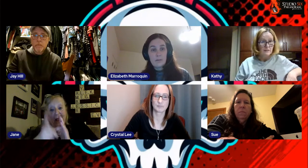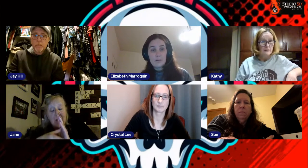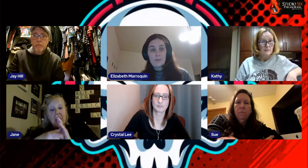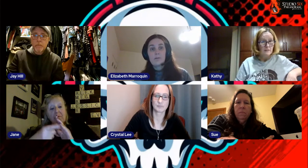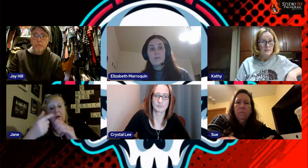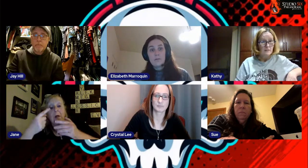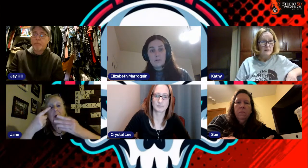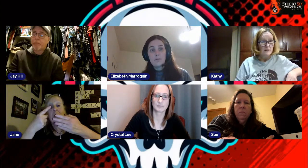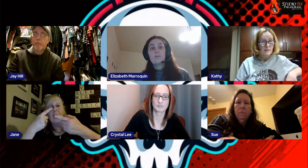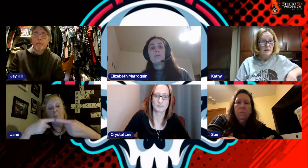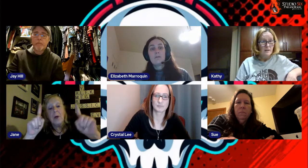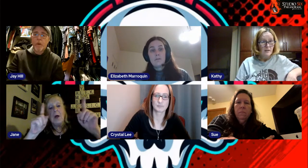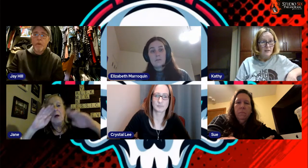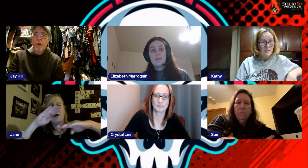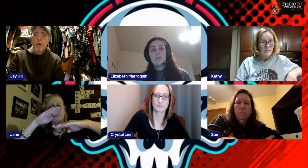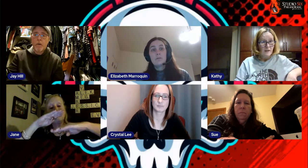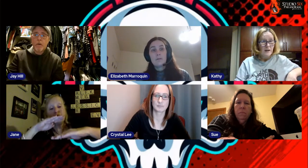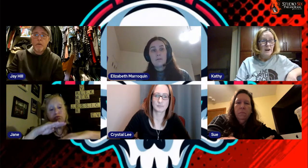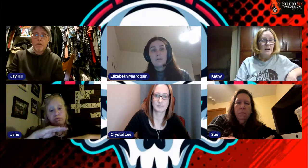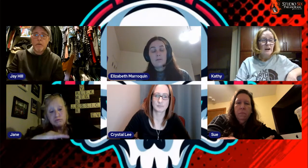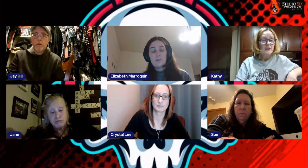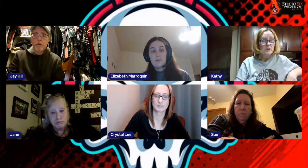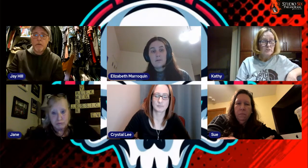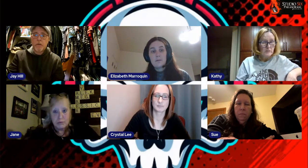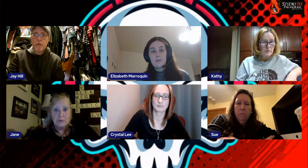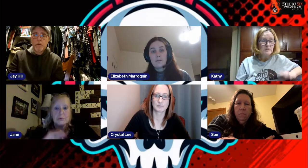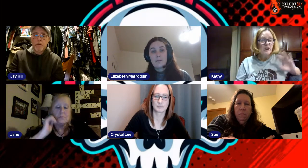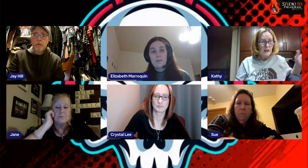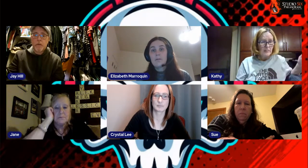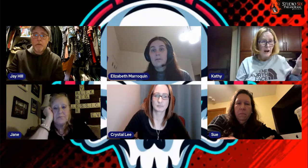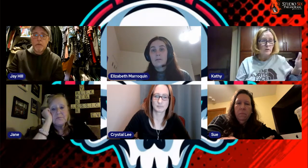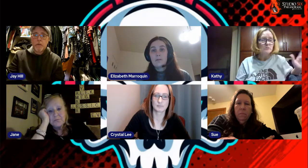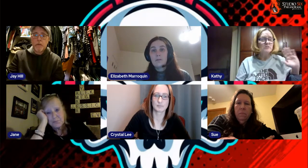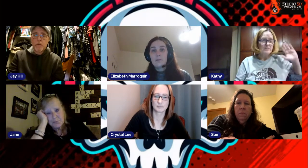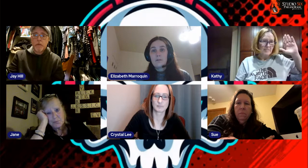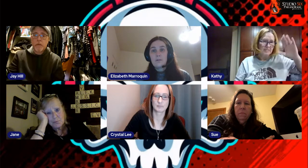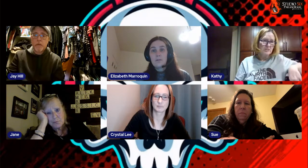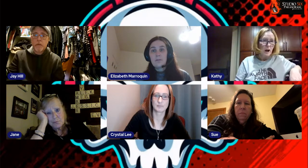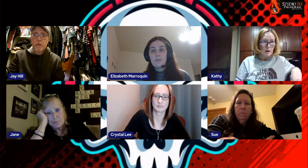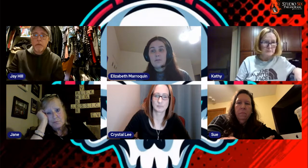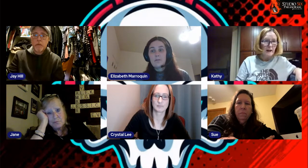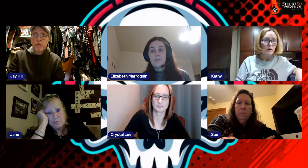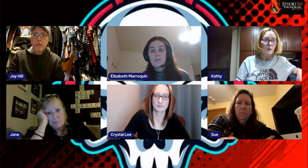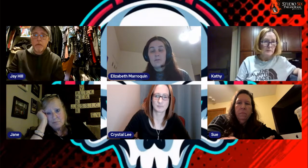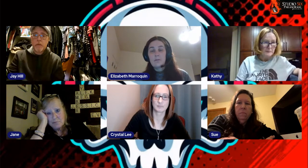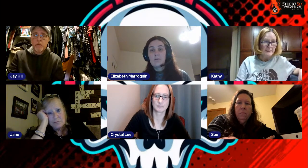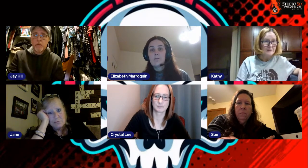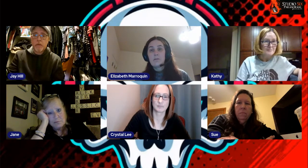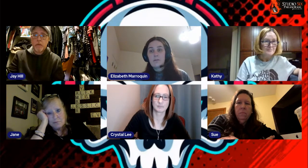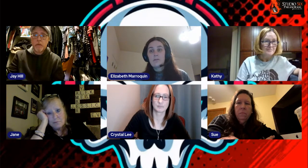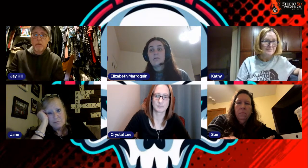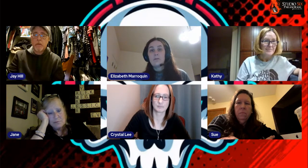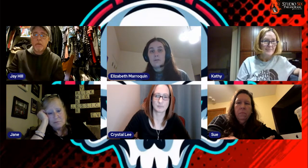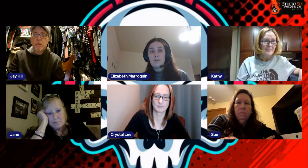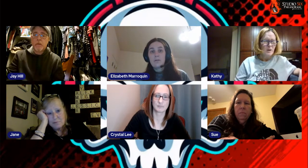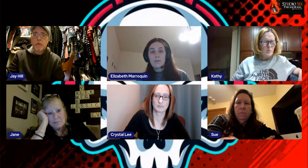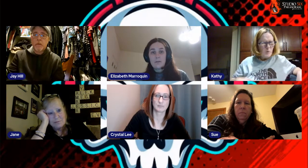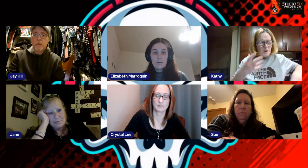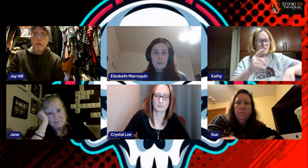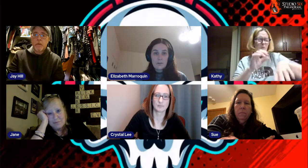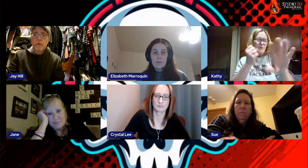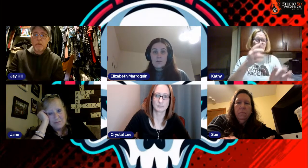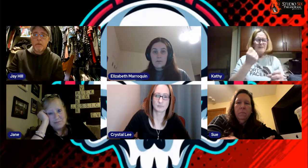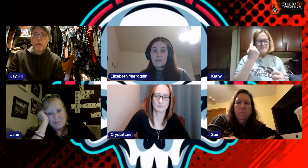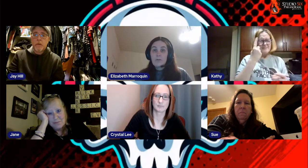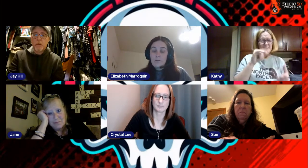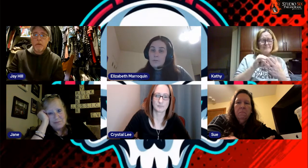drunk. Wow. So when she got out of the house, she calmed down quite a bit.